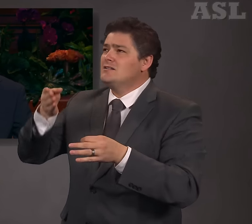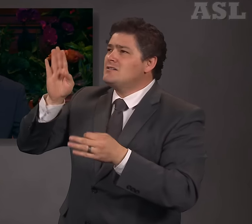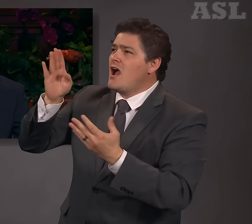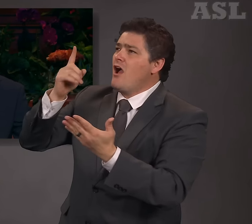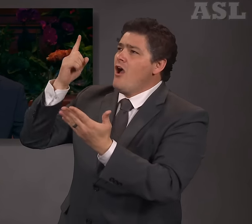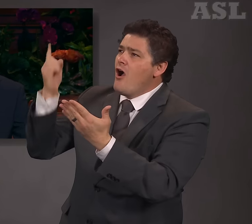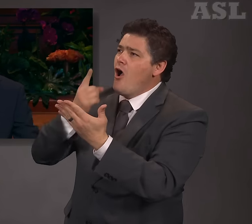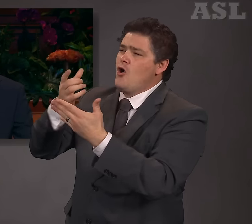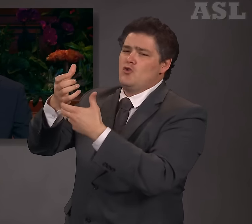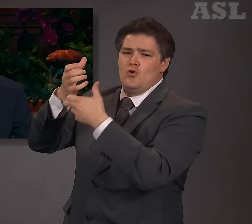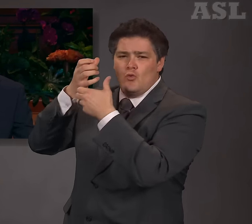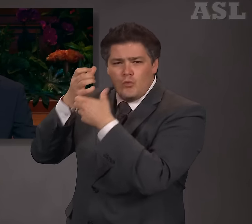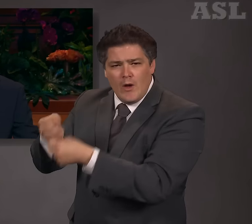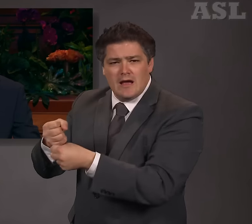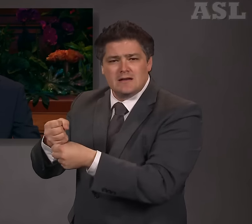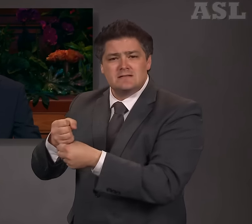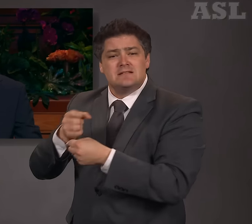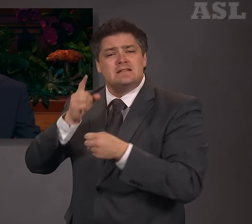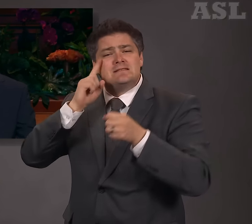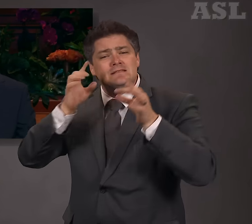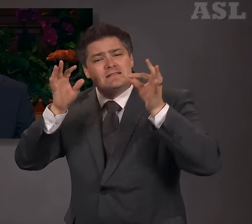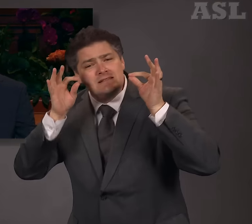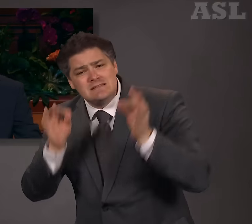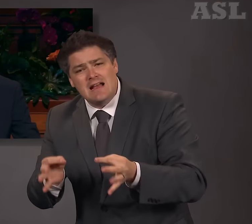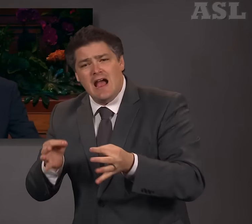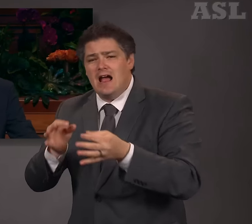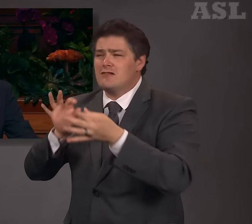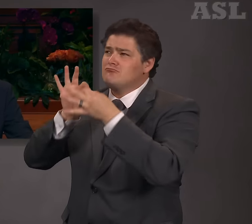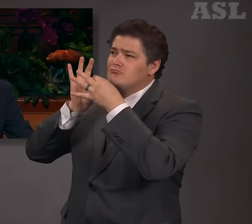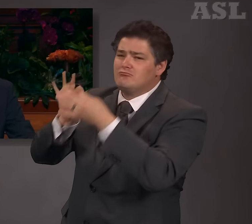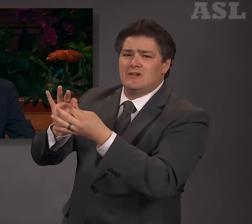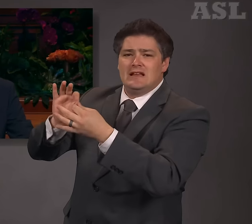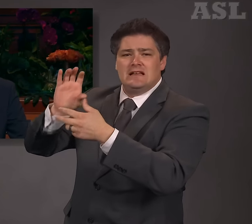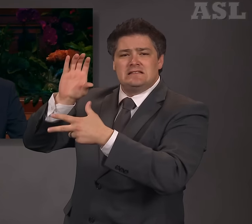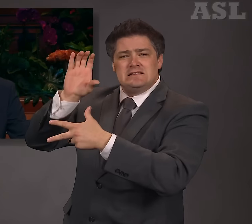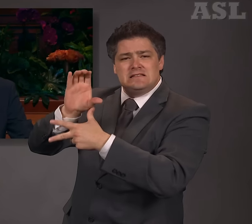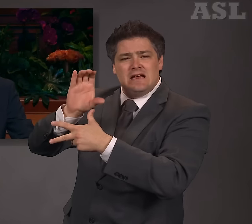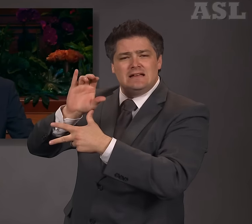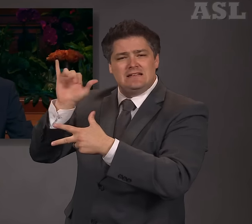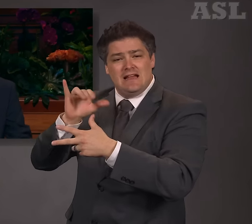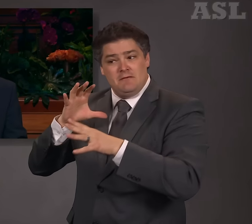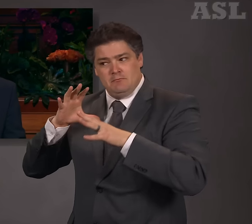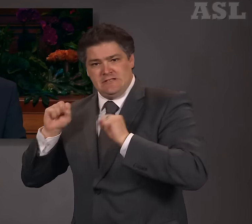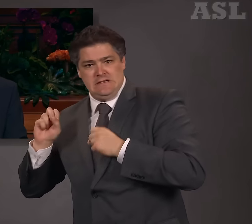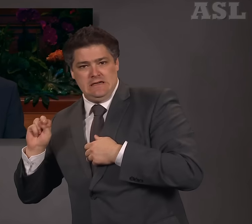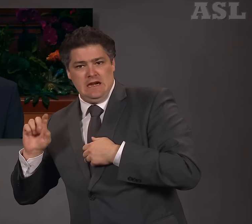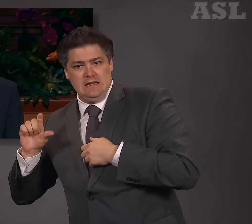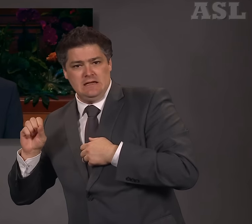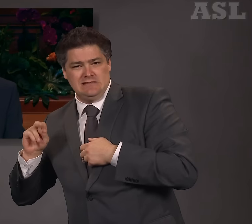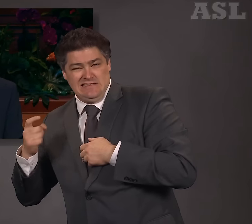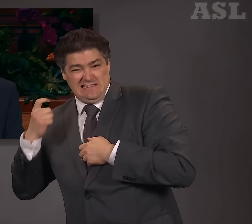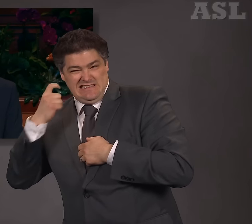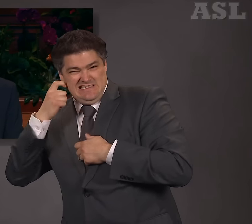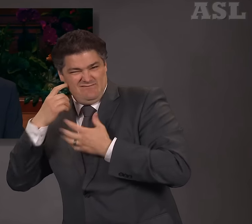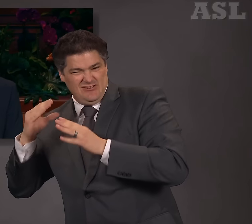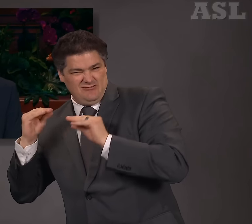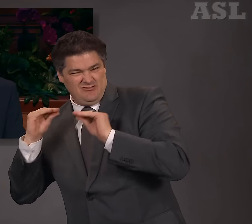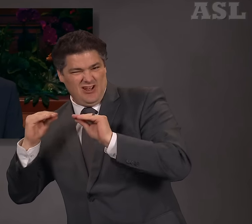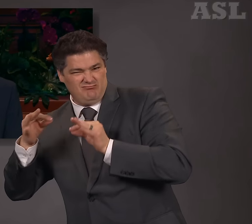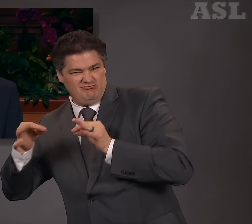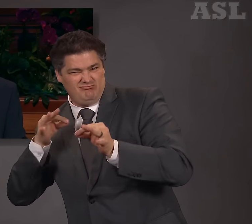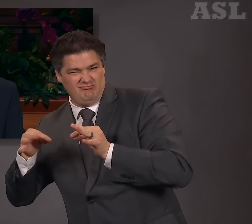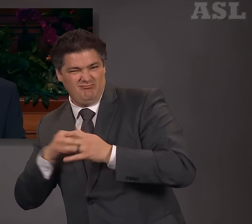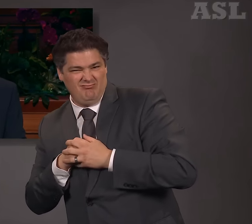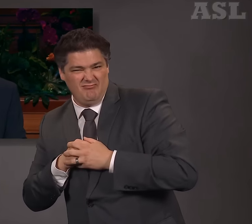Choose to think celestial, as President Nelson recently taught us. Let us always be mindful of our